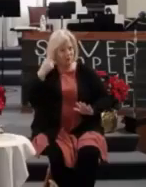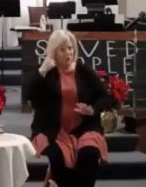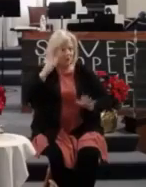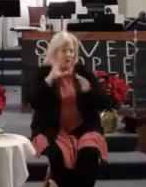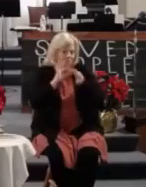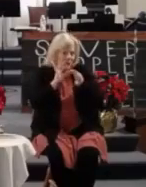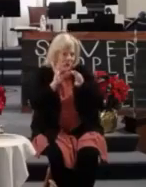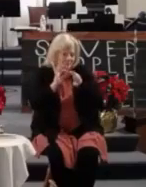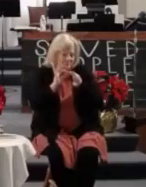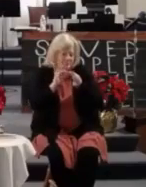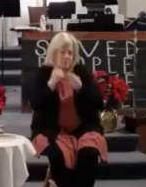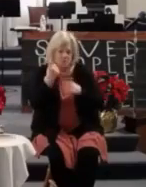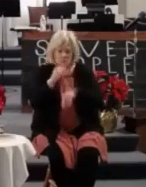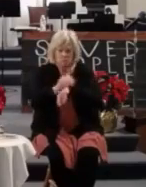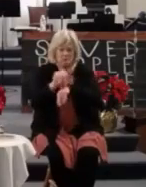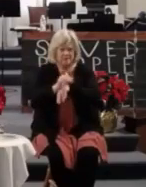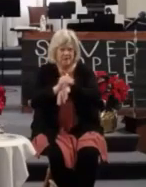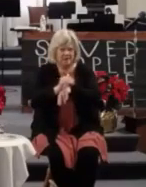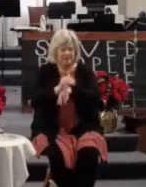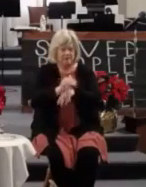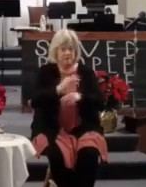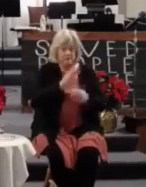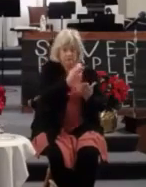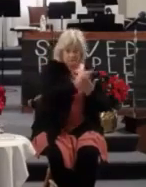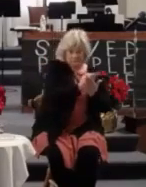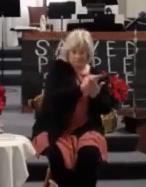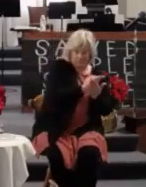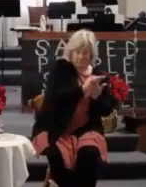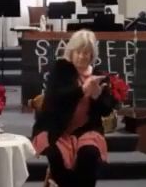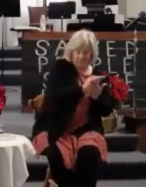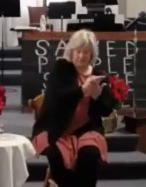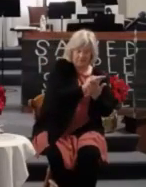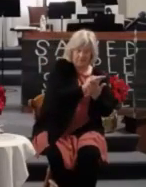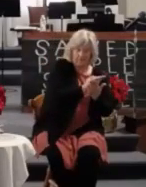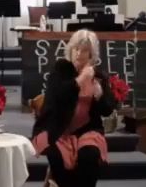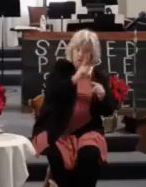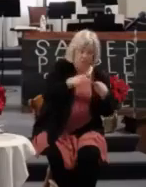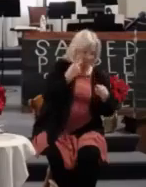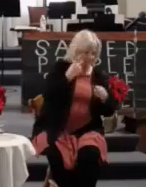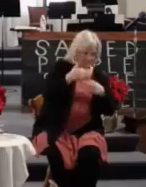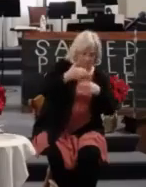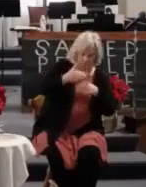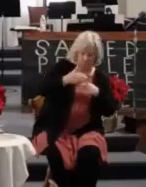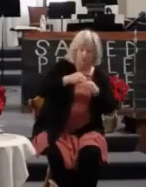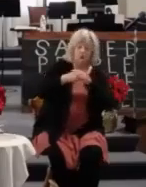One night, he heard the other fellow gasping and gurgling,